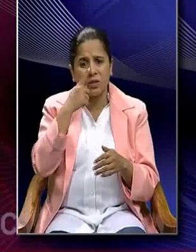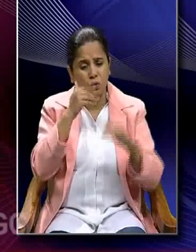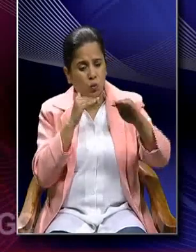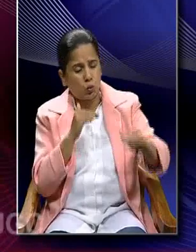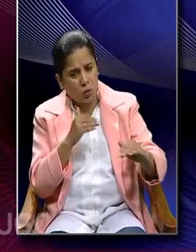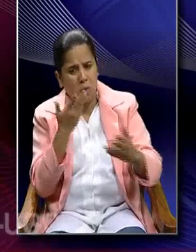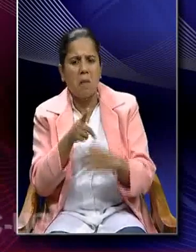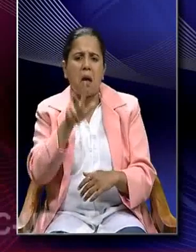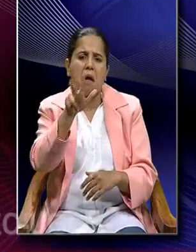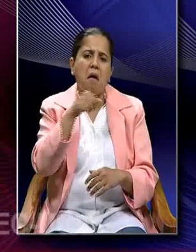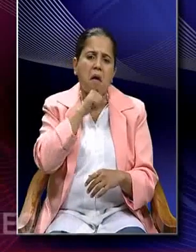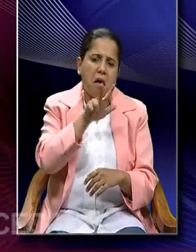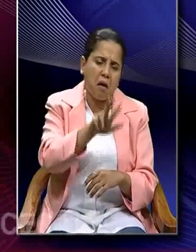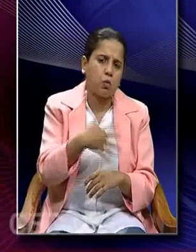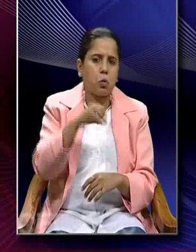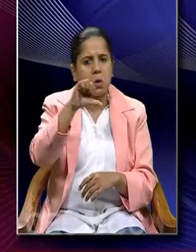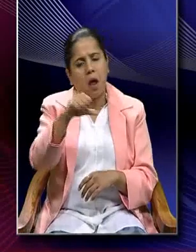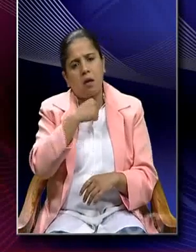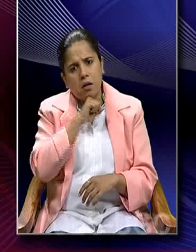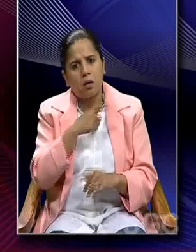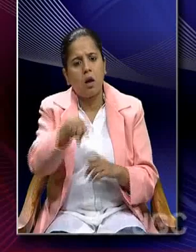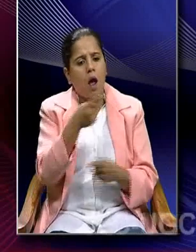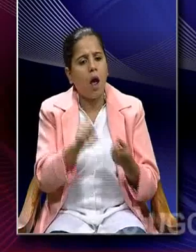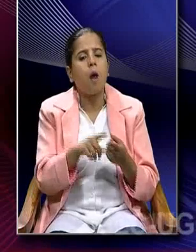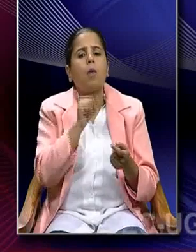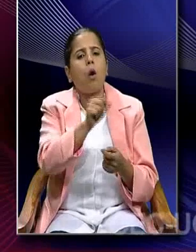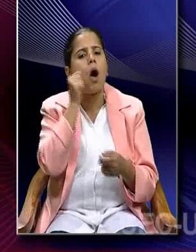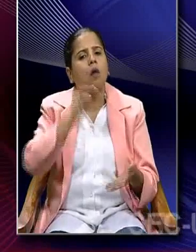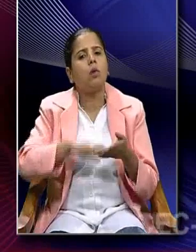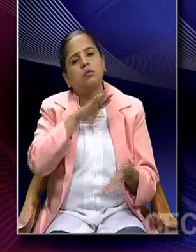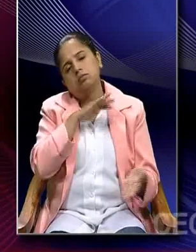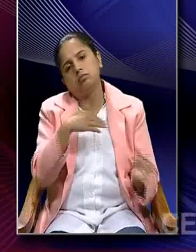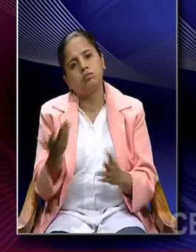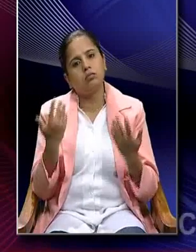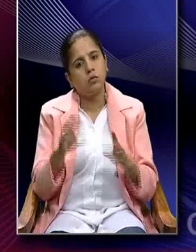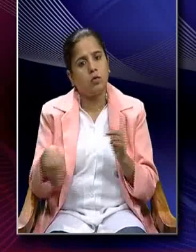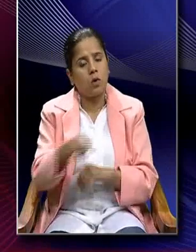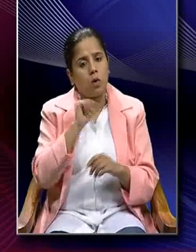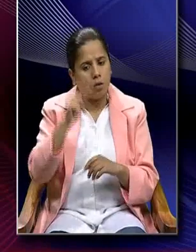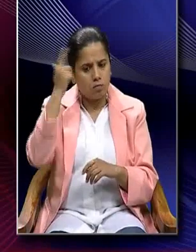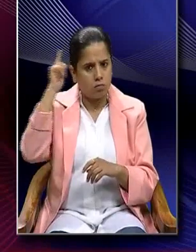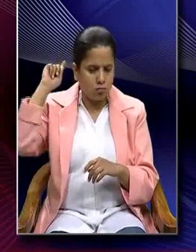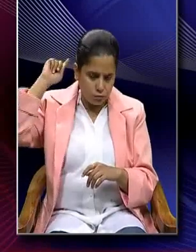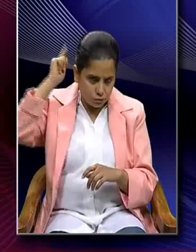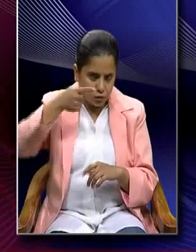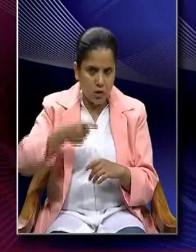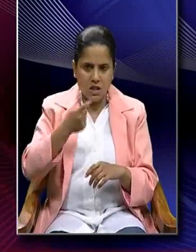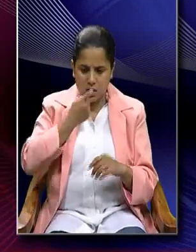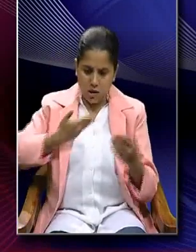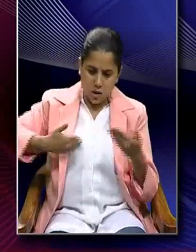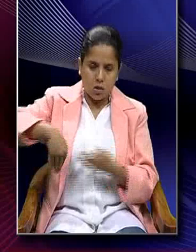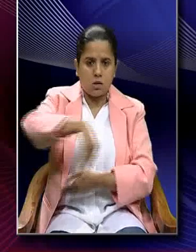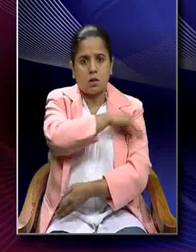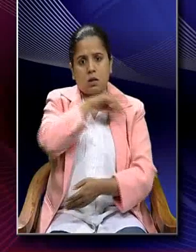maybe 8 years, maybe 9 years, she loses her husband, they shave off her head, they make her wear white clothes,